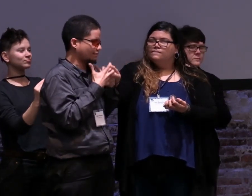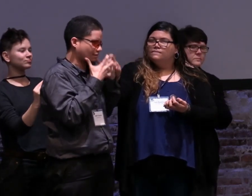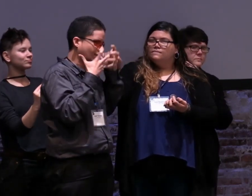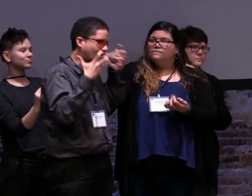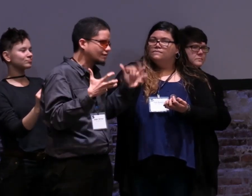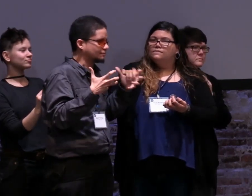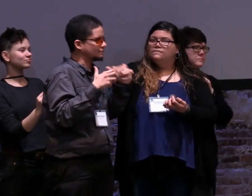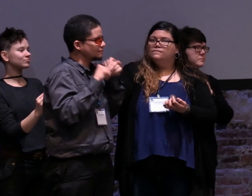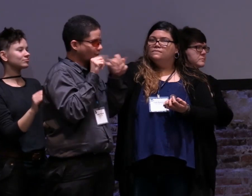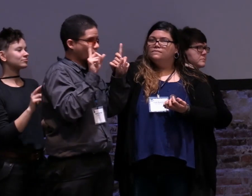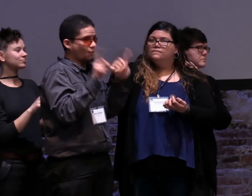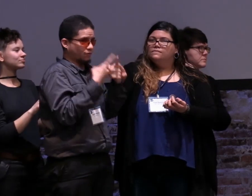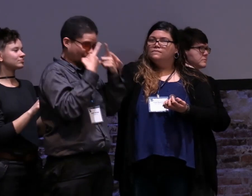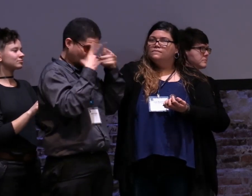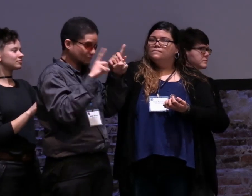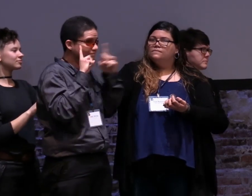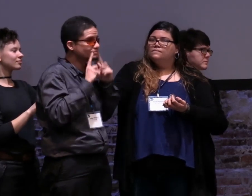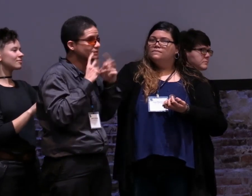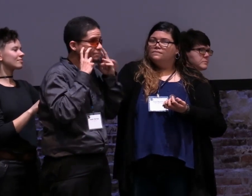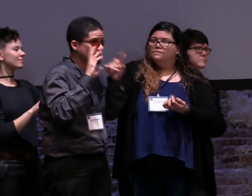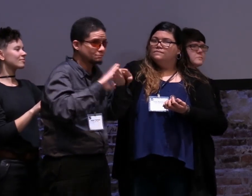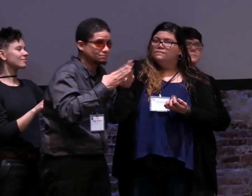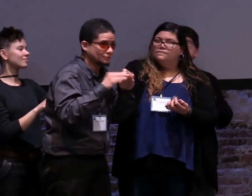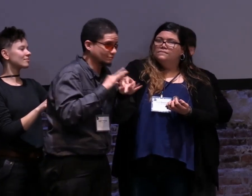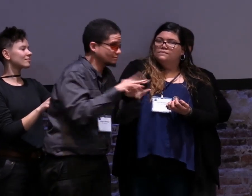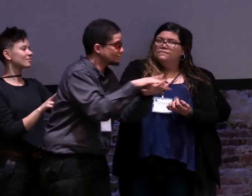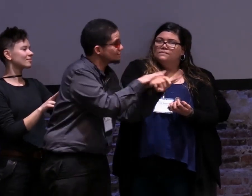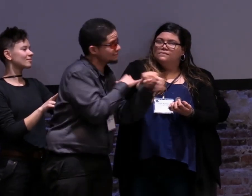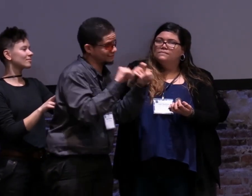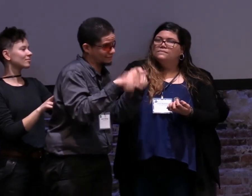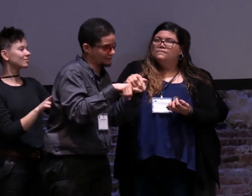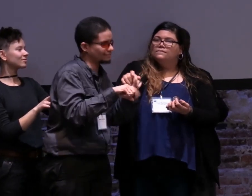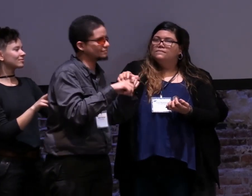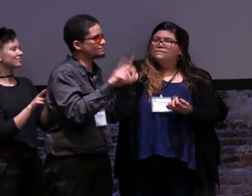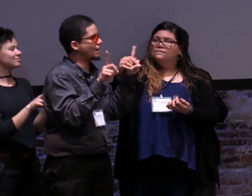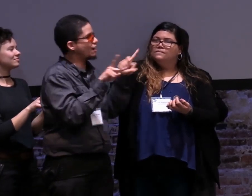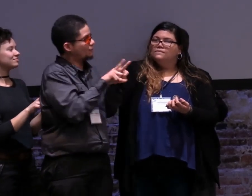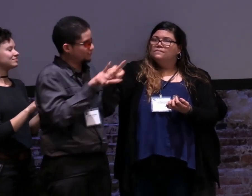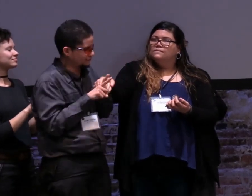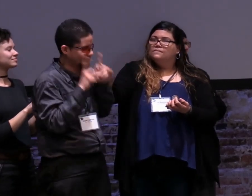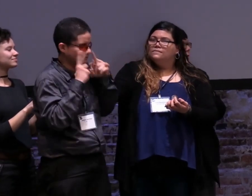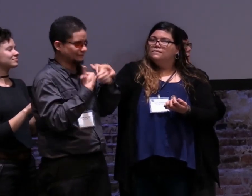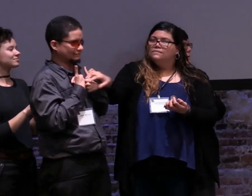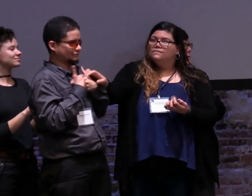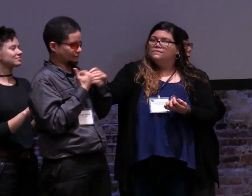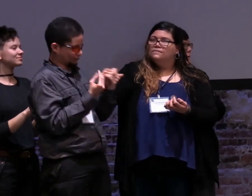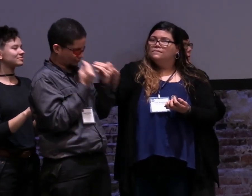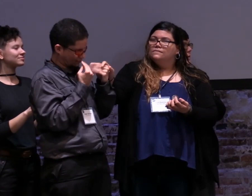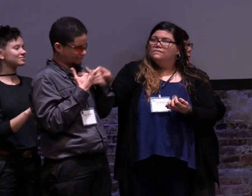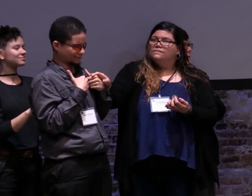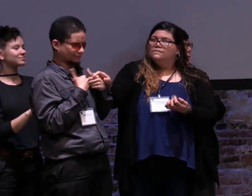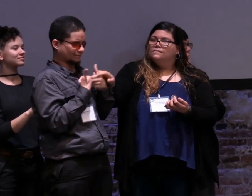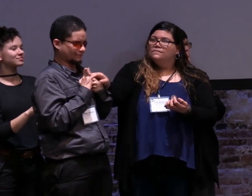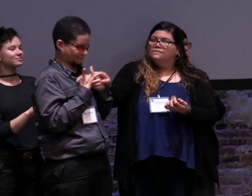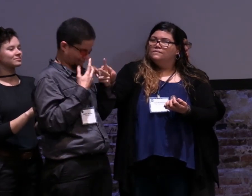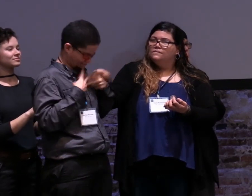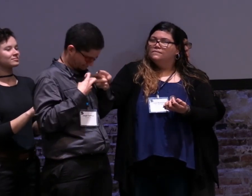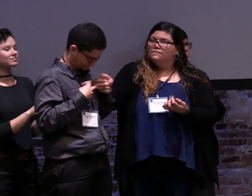Because it teaches me a lot, not only about being deaf-blind, but also for me on a